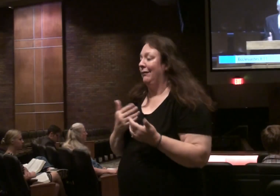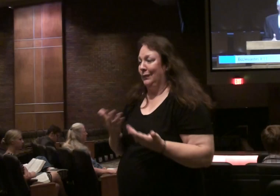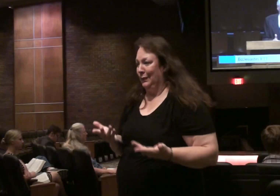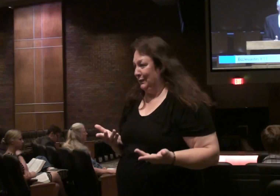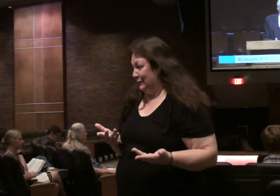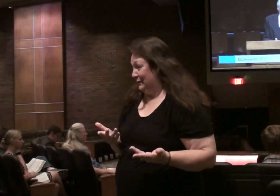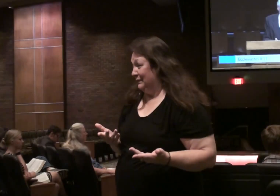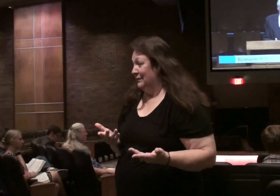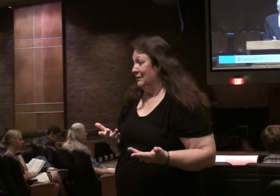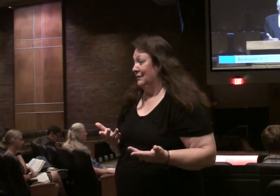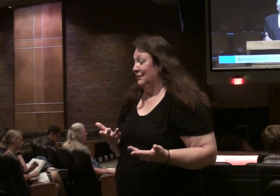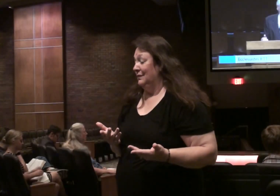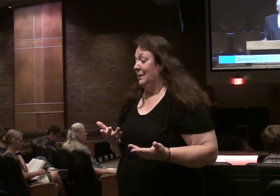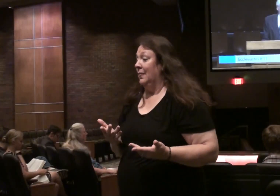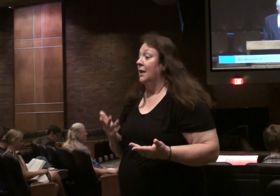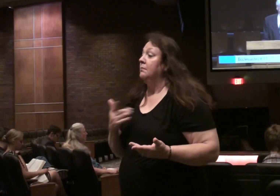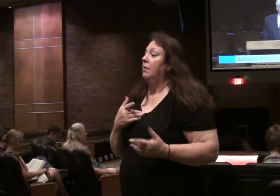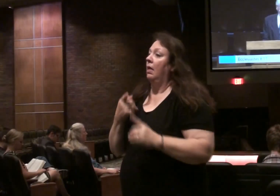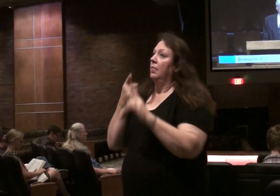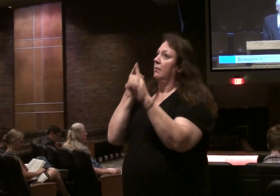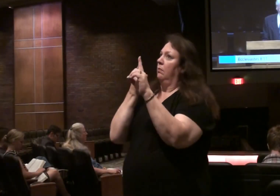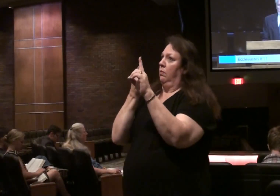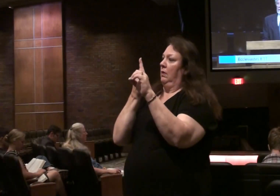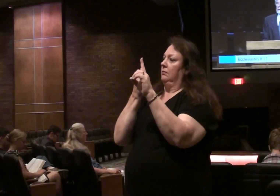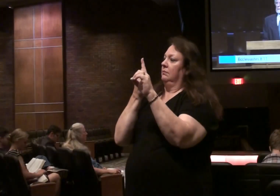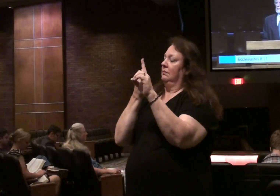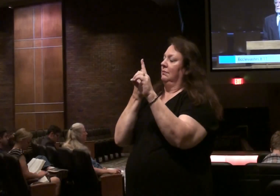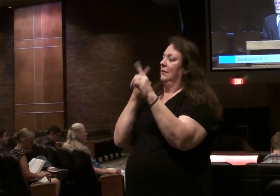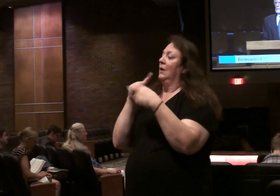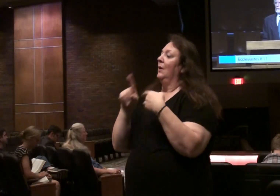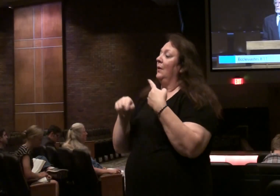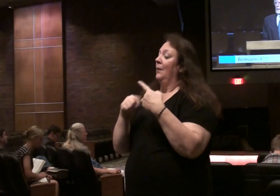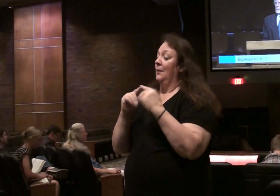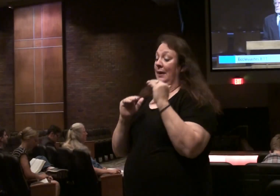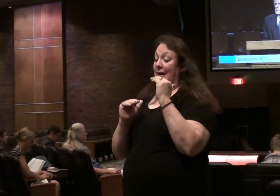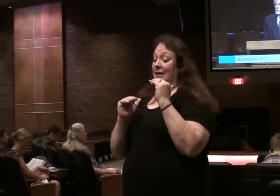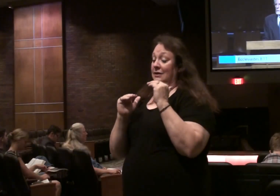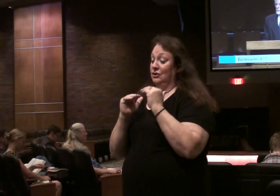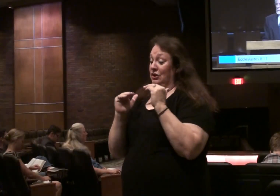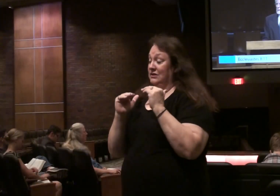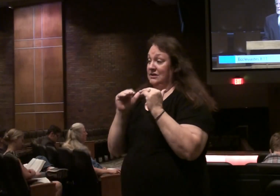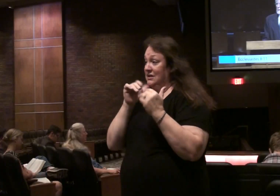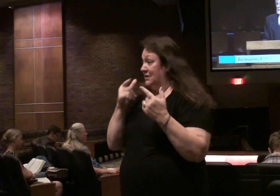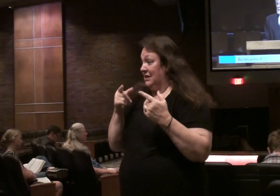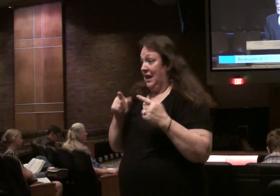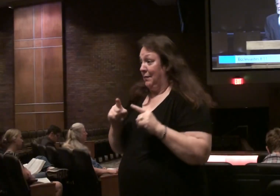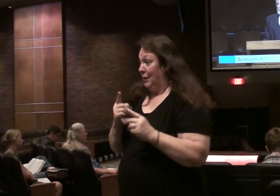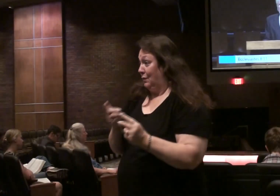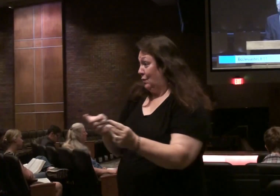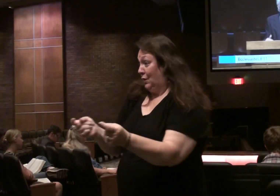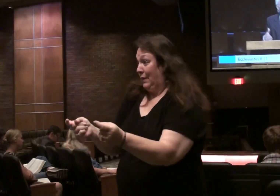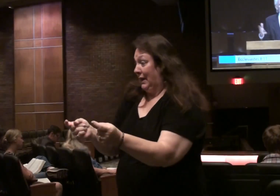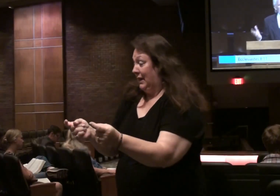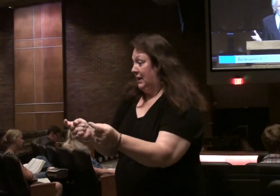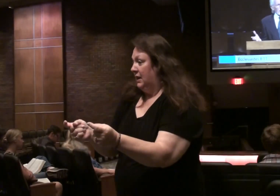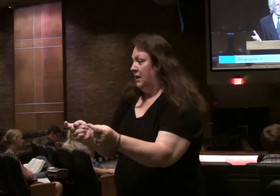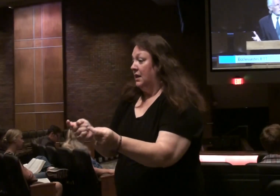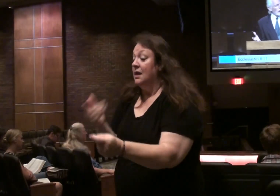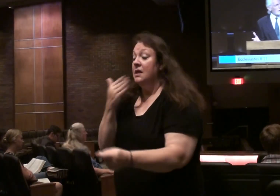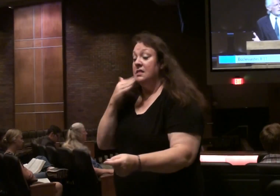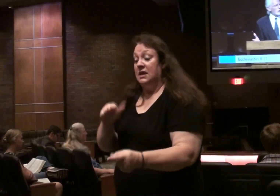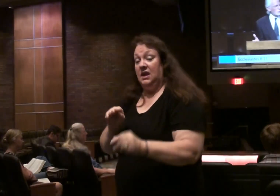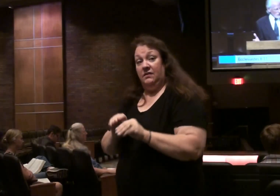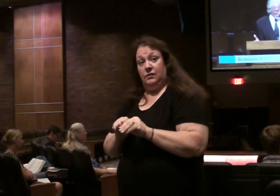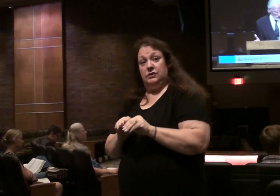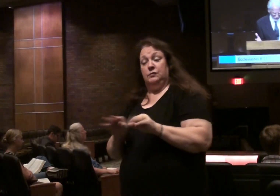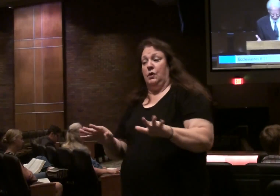throughout. But the principle's there. When justice is not administered, then evil spreads.